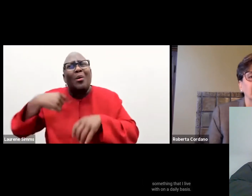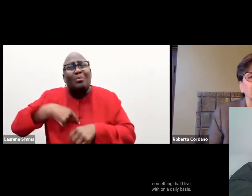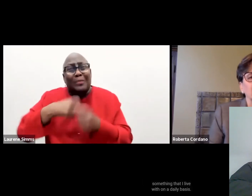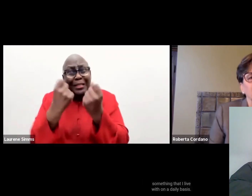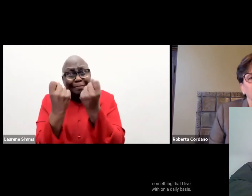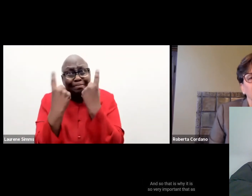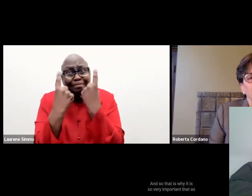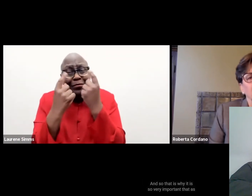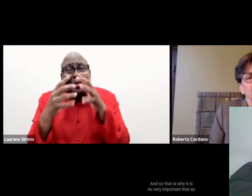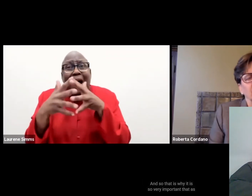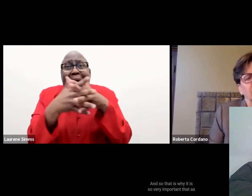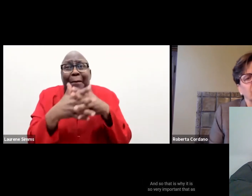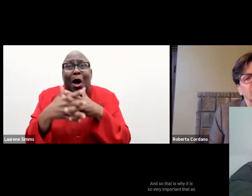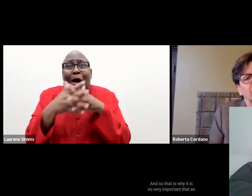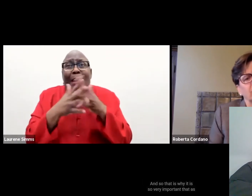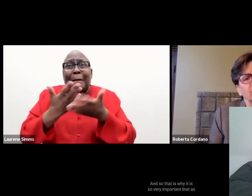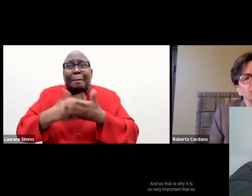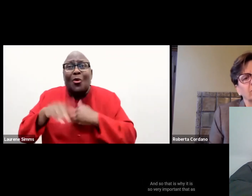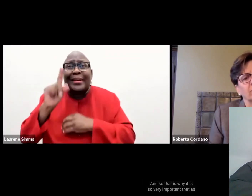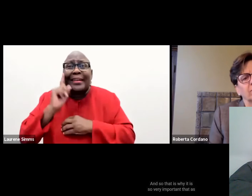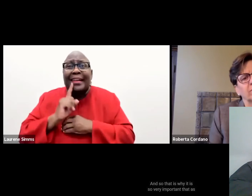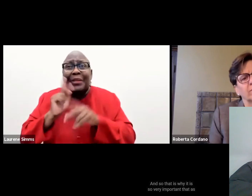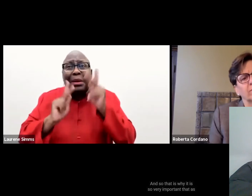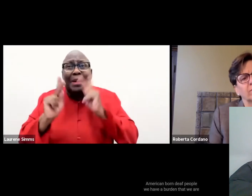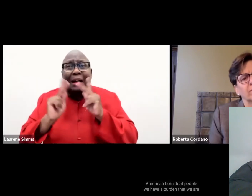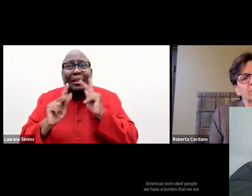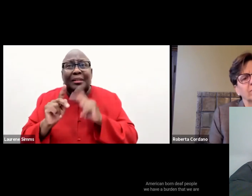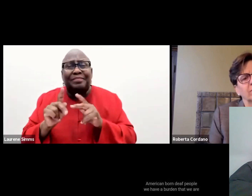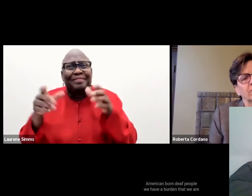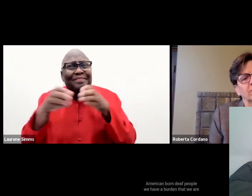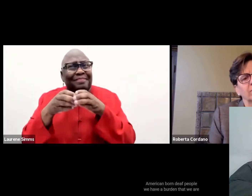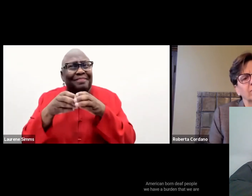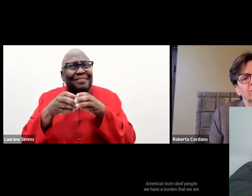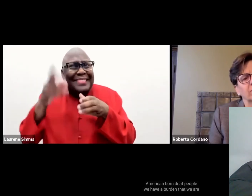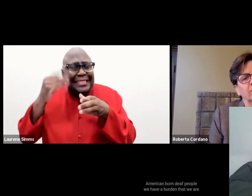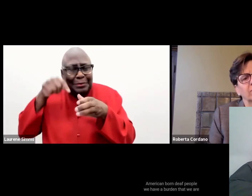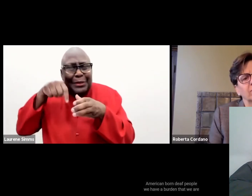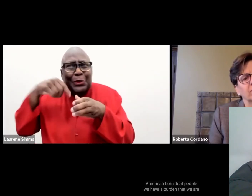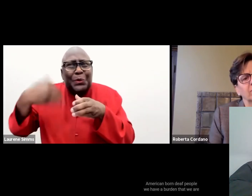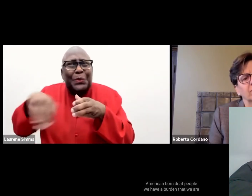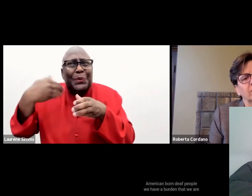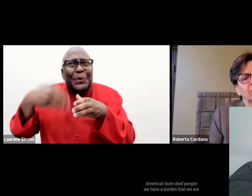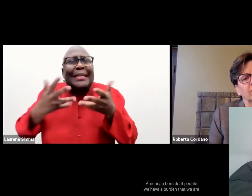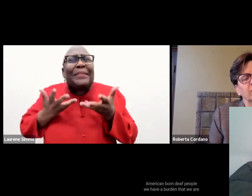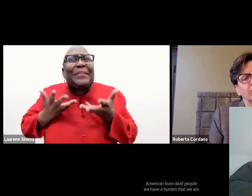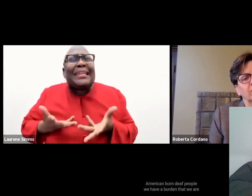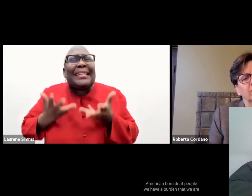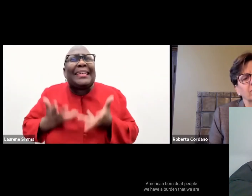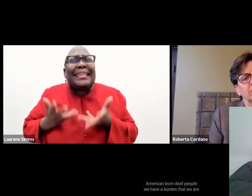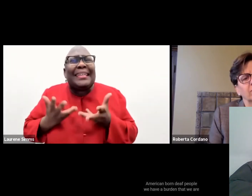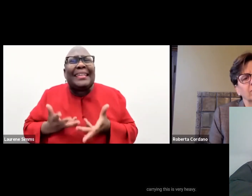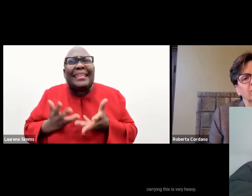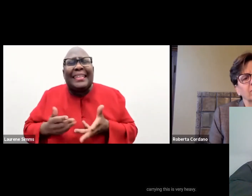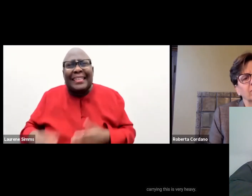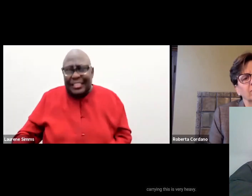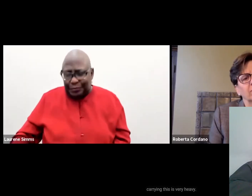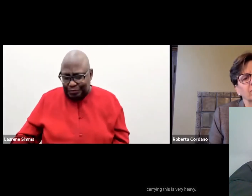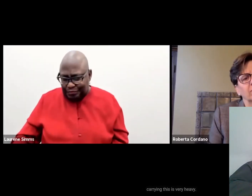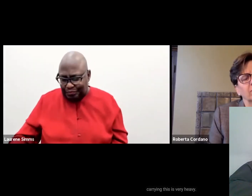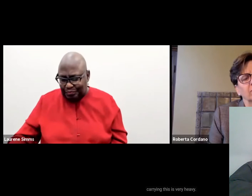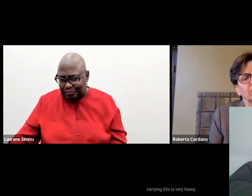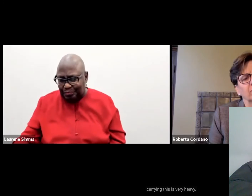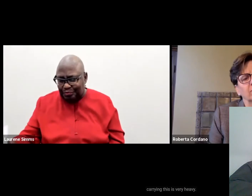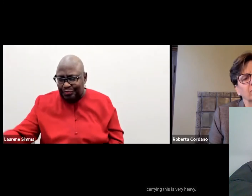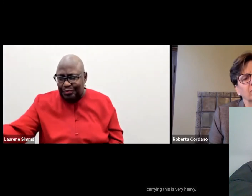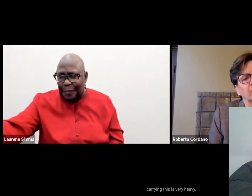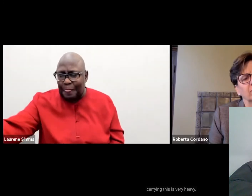There's a reason why it's very important to understand how America, people, deaf Black people are born in